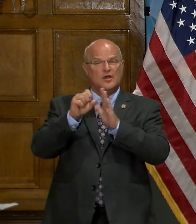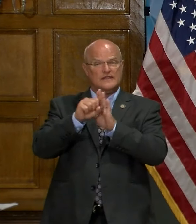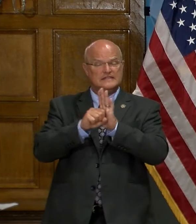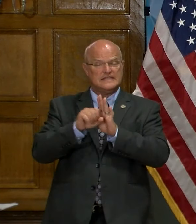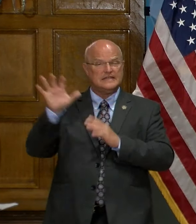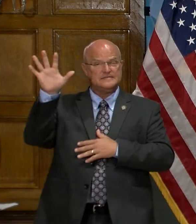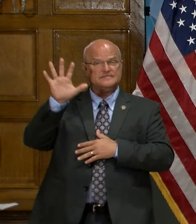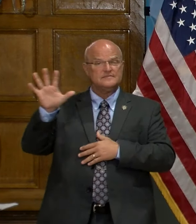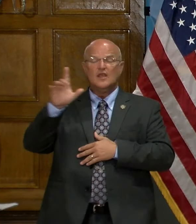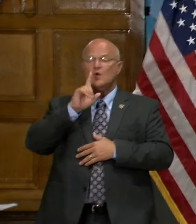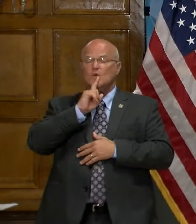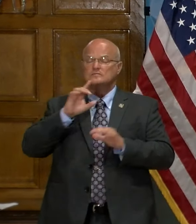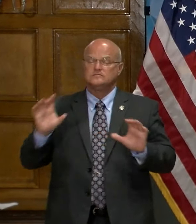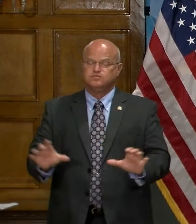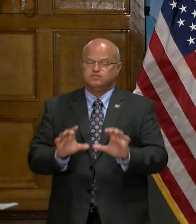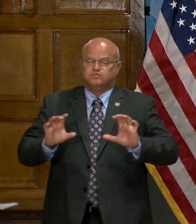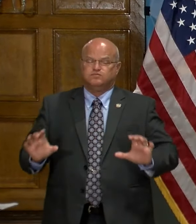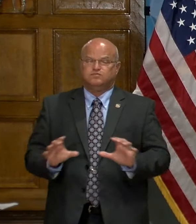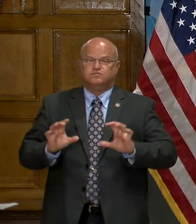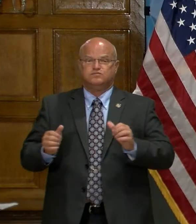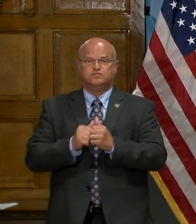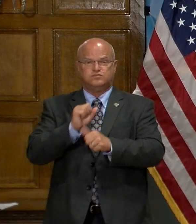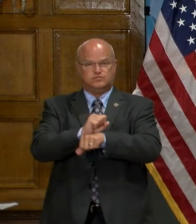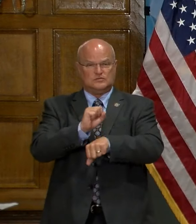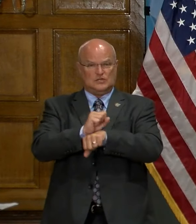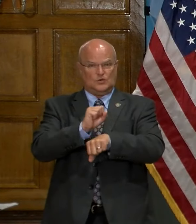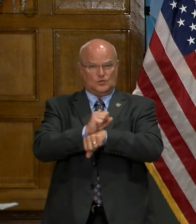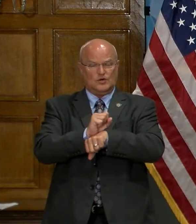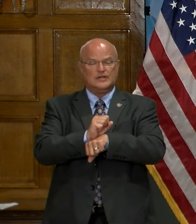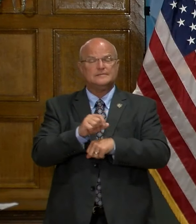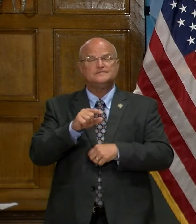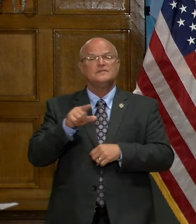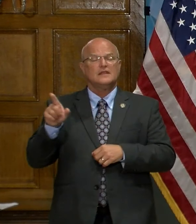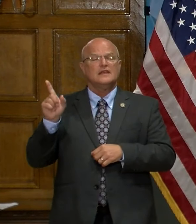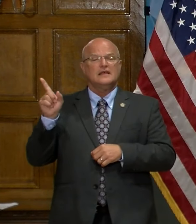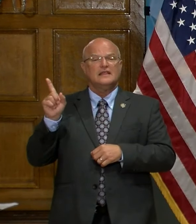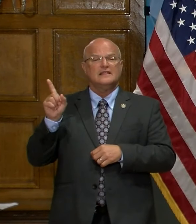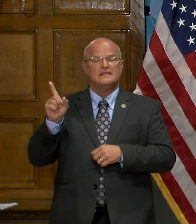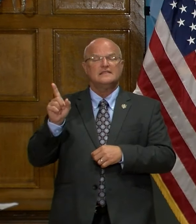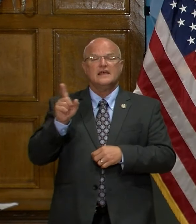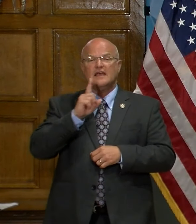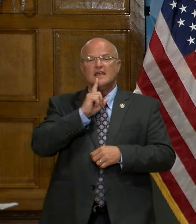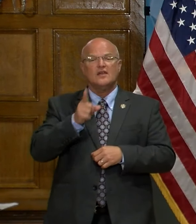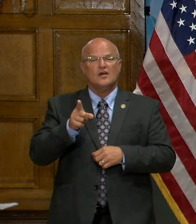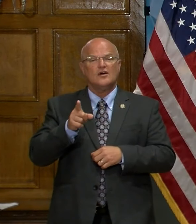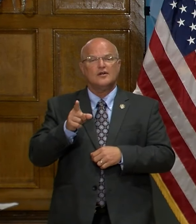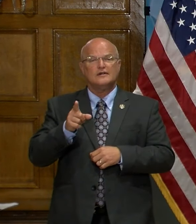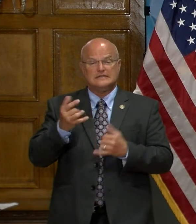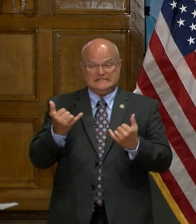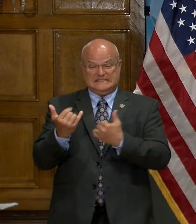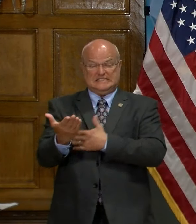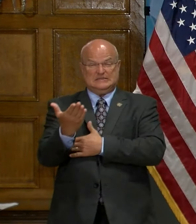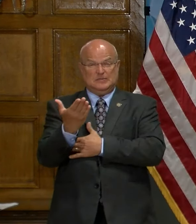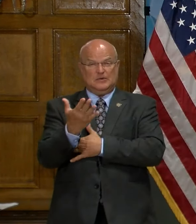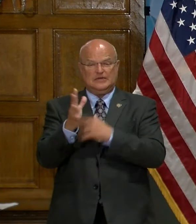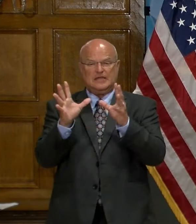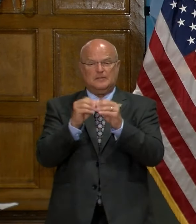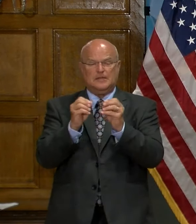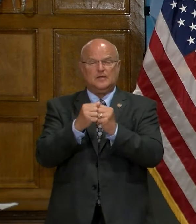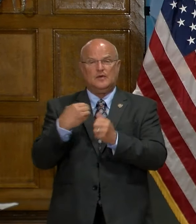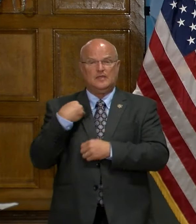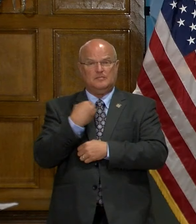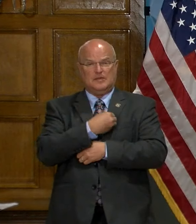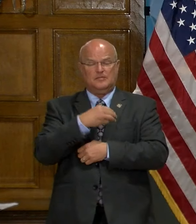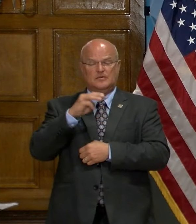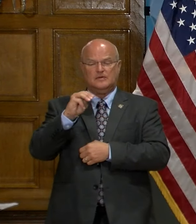state. They have been very active in their work. They are this morning have been meeting with members of